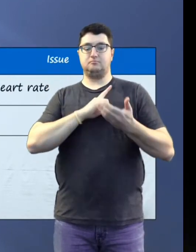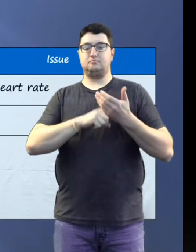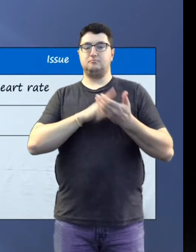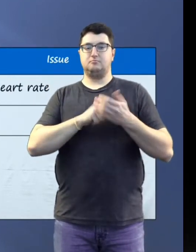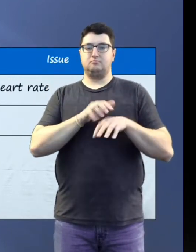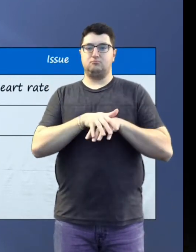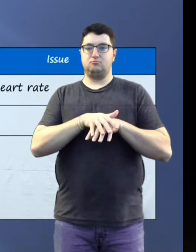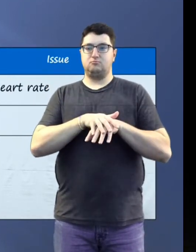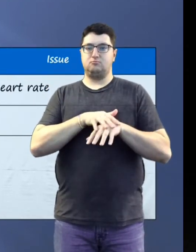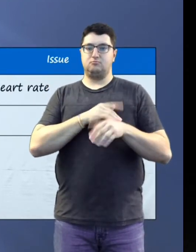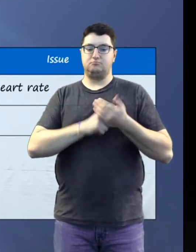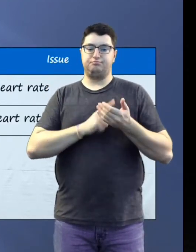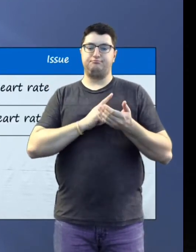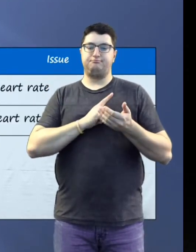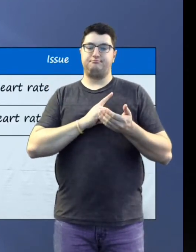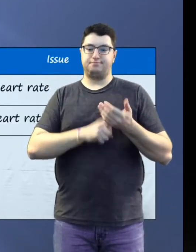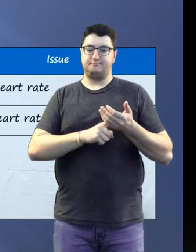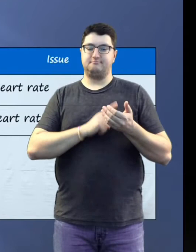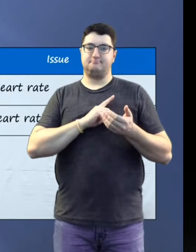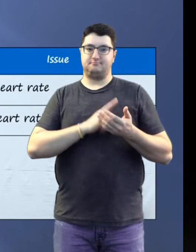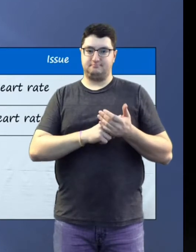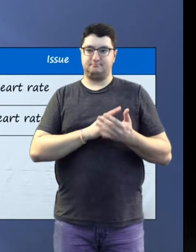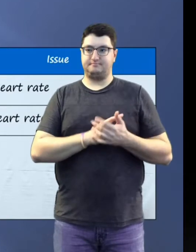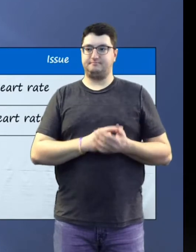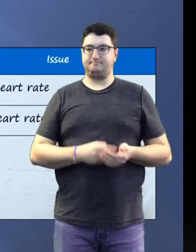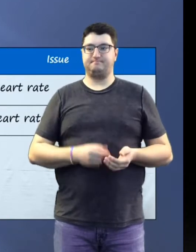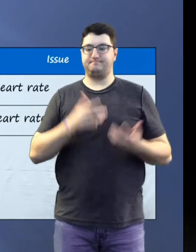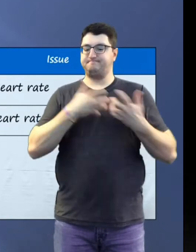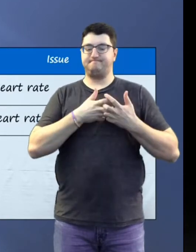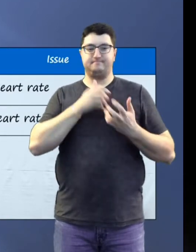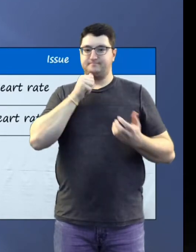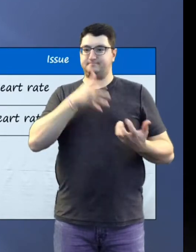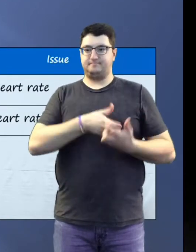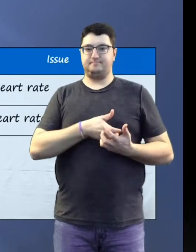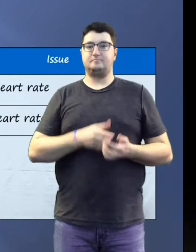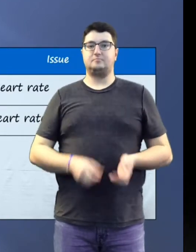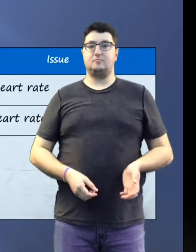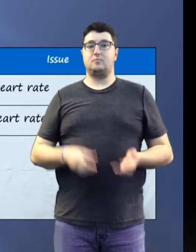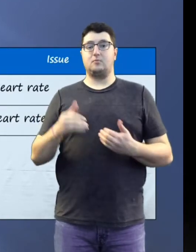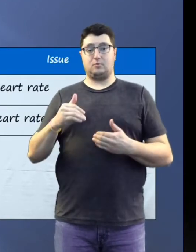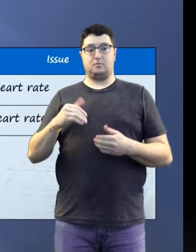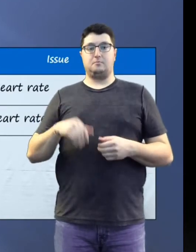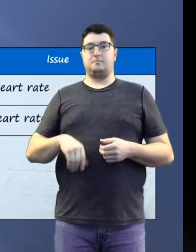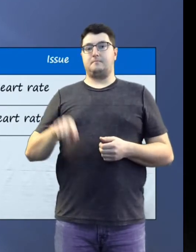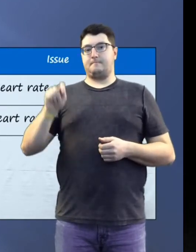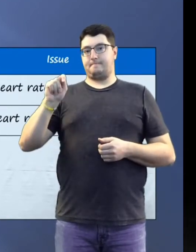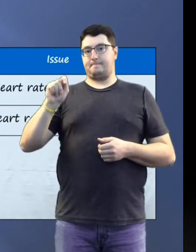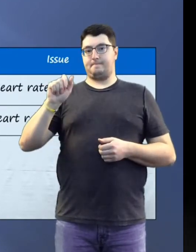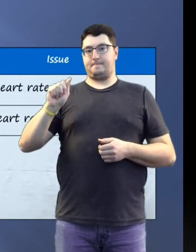Tachycardia is a fast heart rate, usually more than 220 beats per minute.